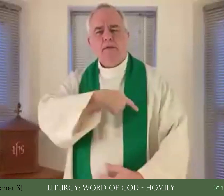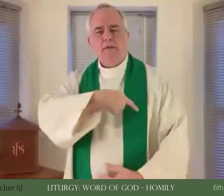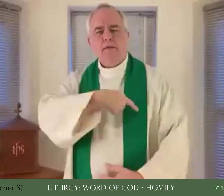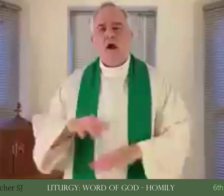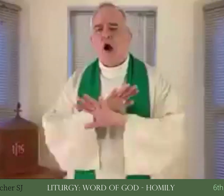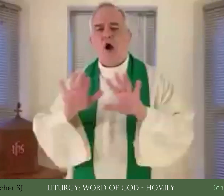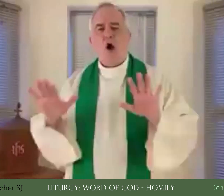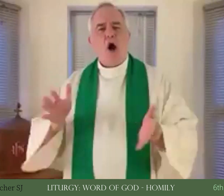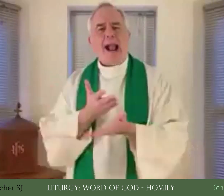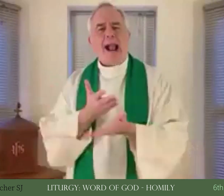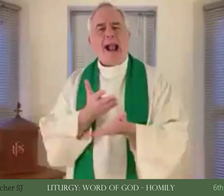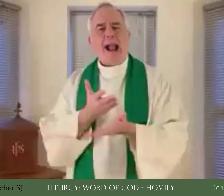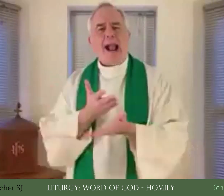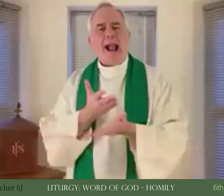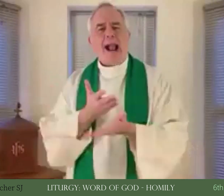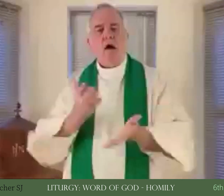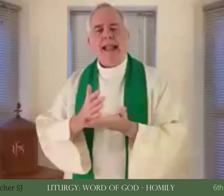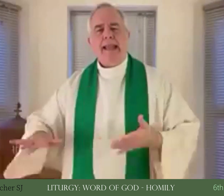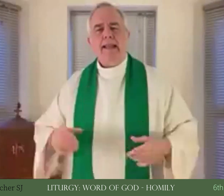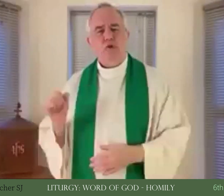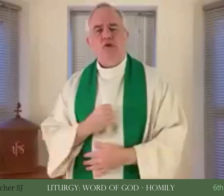Not keen, not keen to